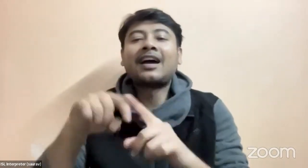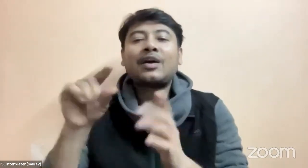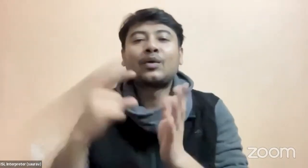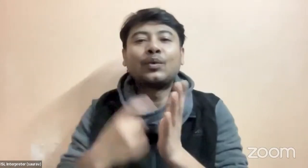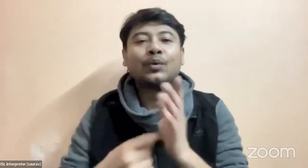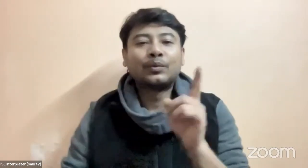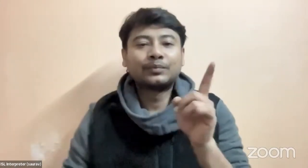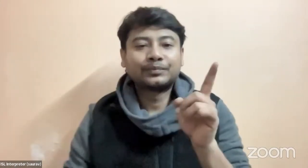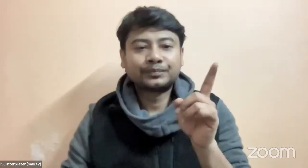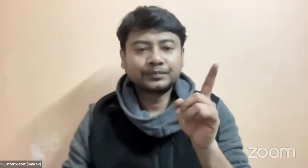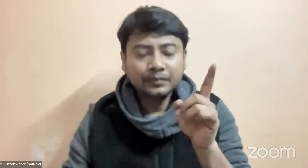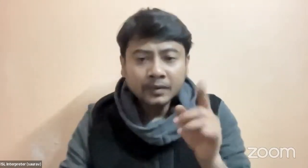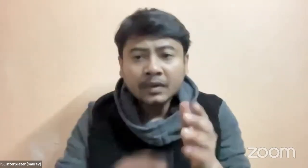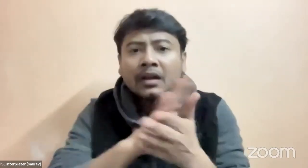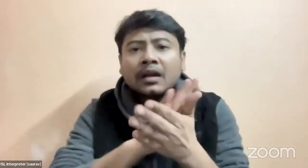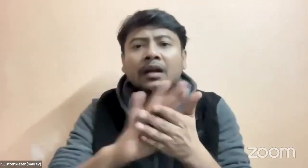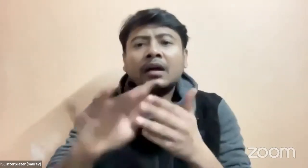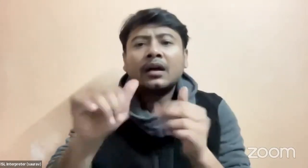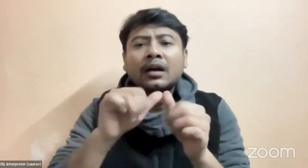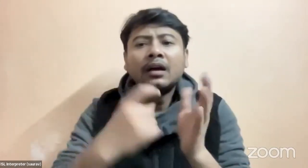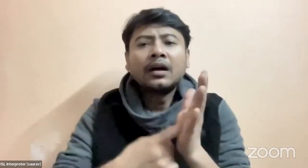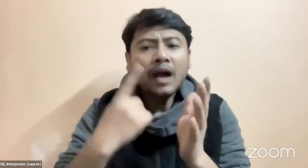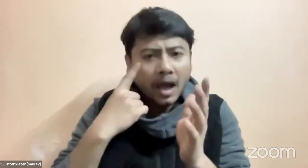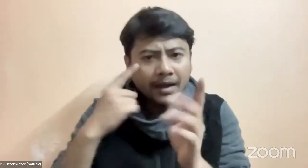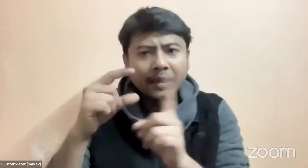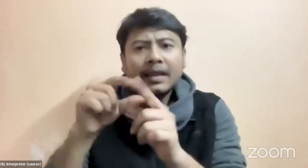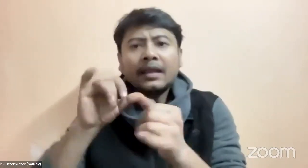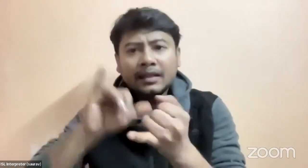Is there a sign name for Haridas Thakur?